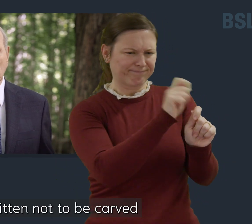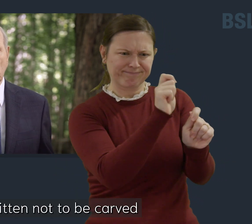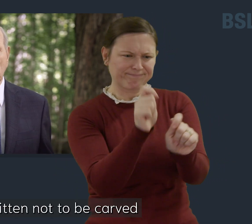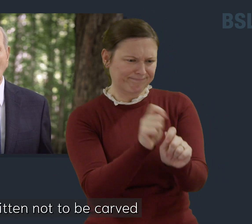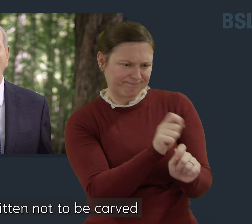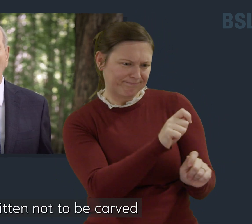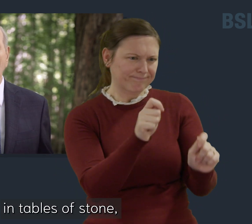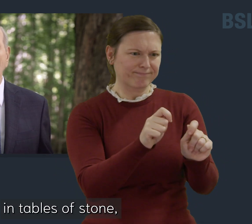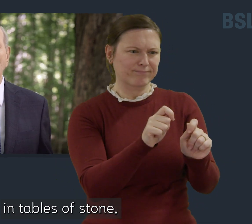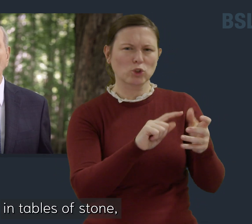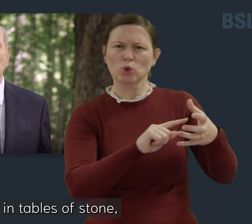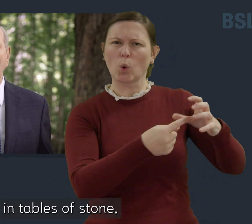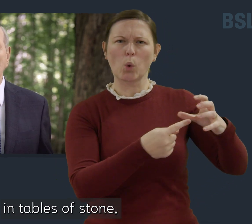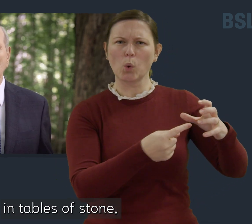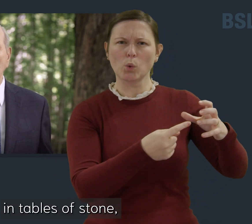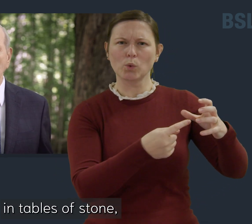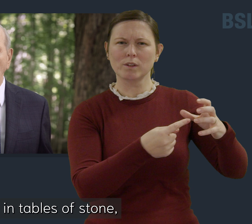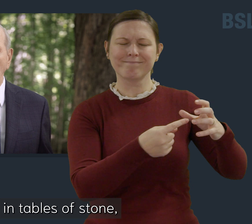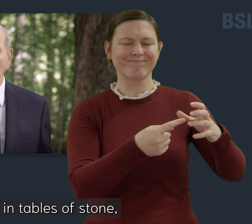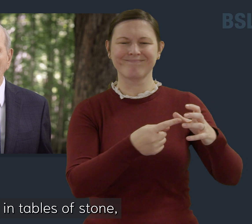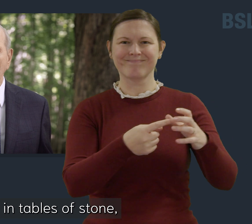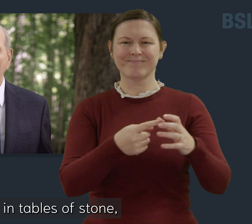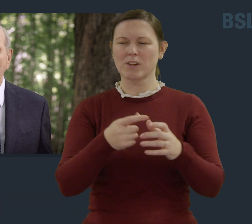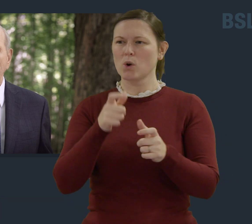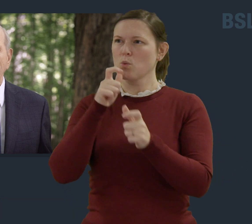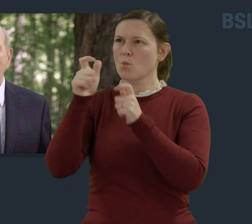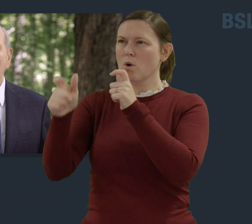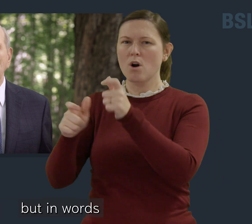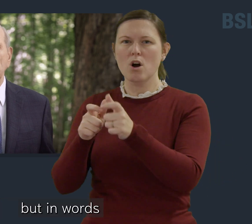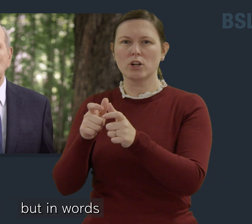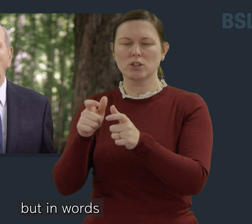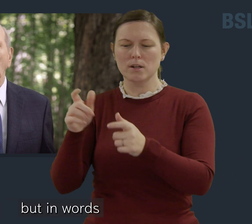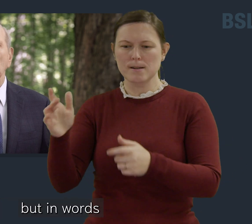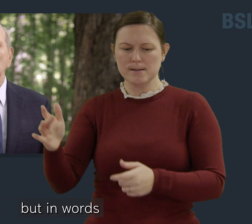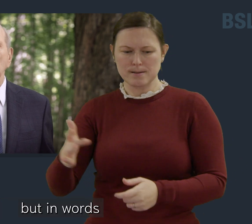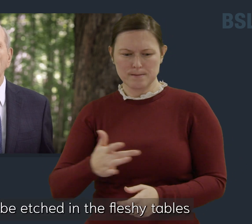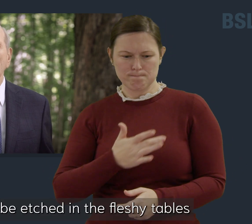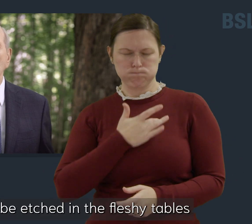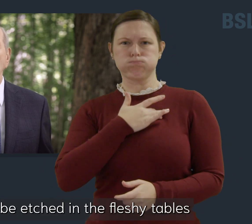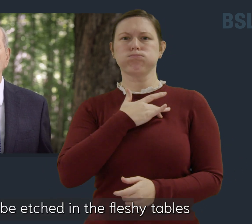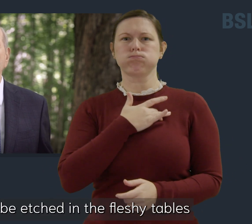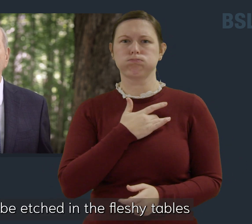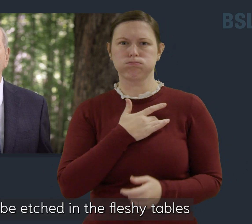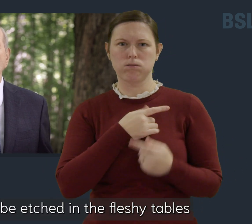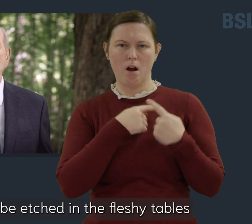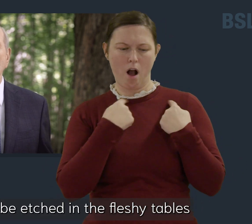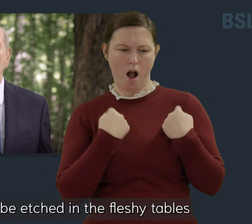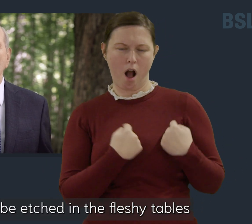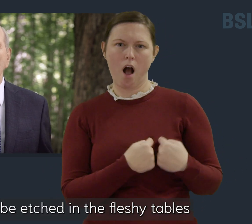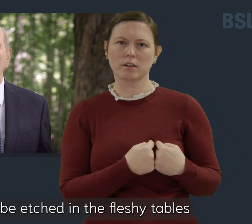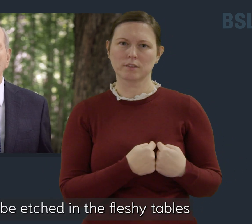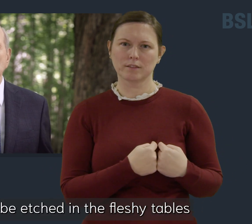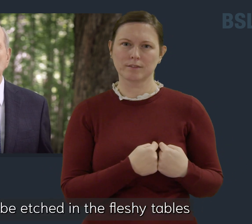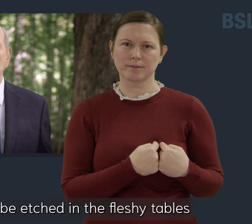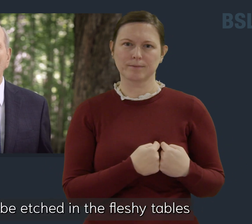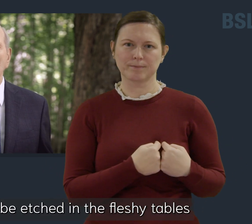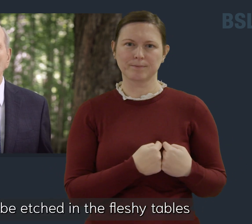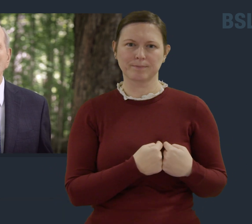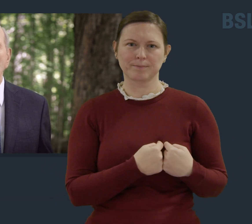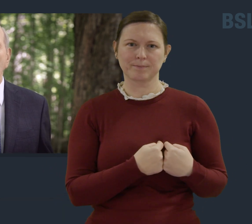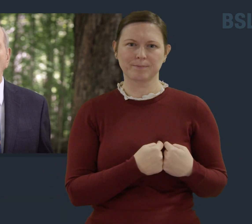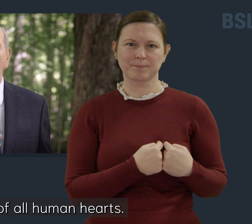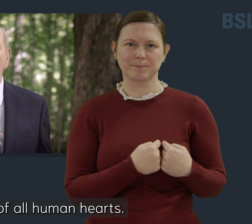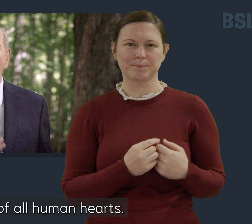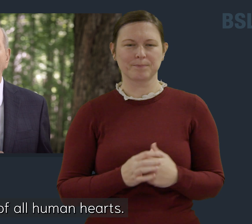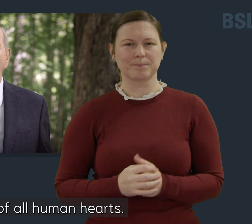written not to be carved in tables of stone, but in words that could be etched in the fleshy